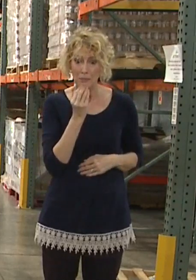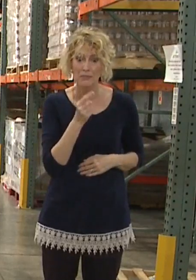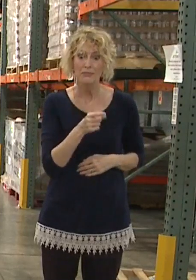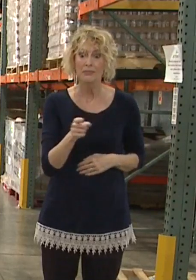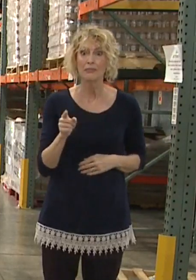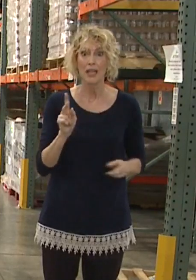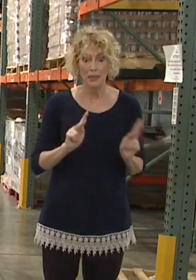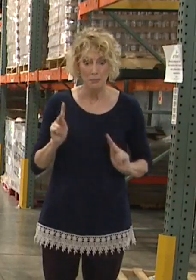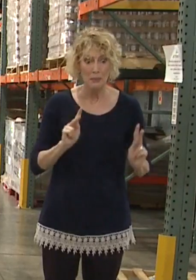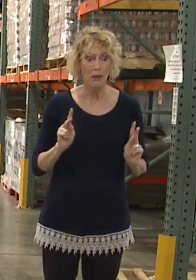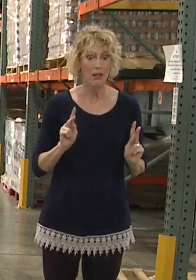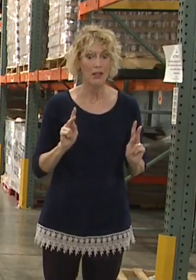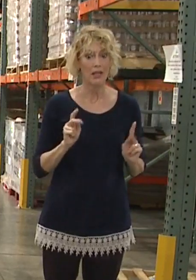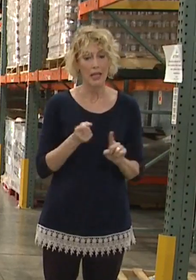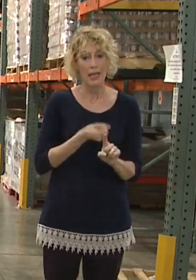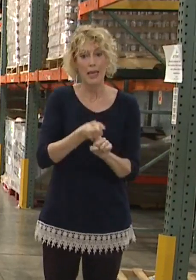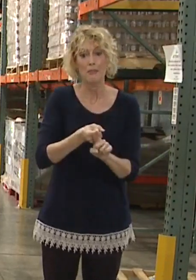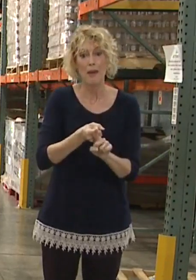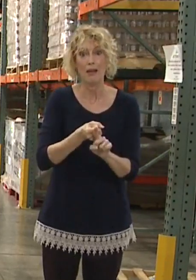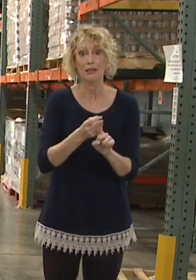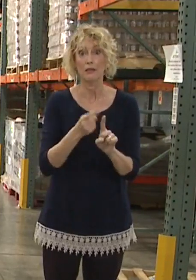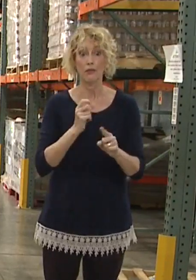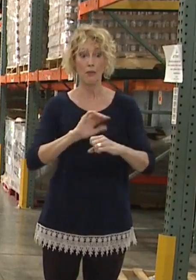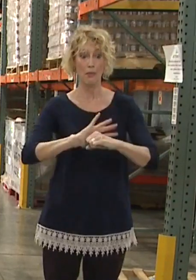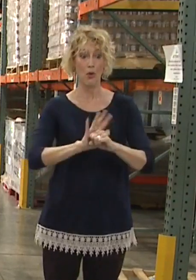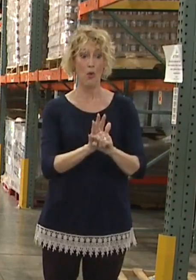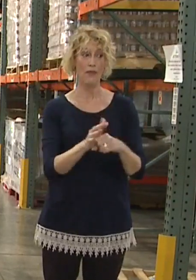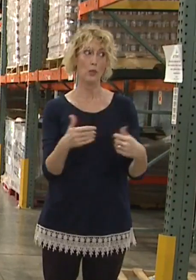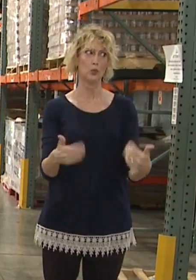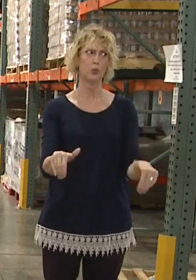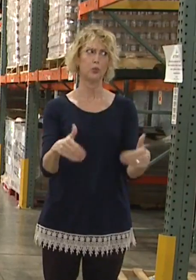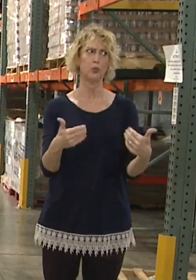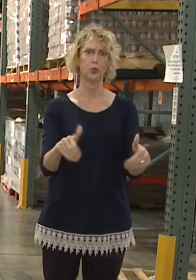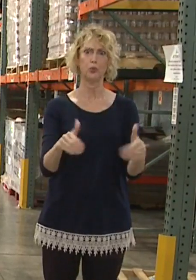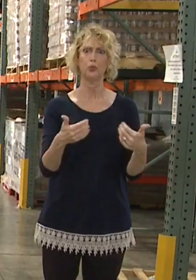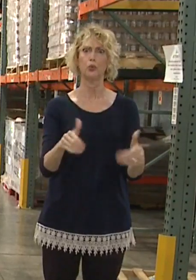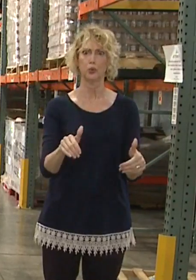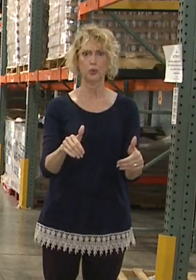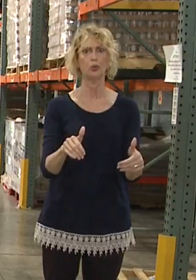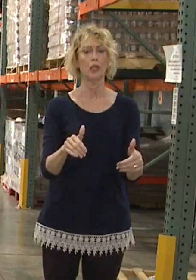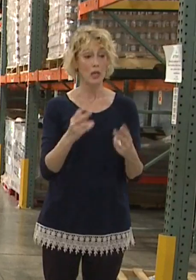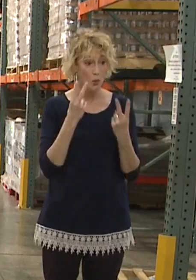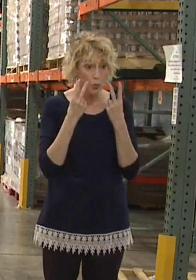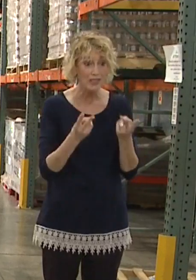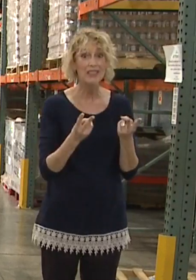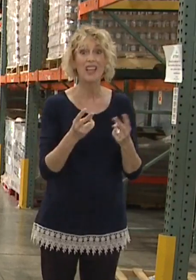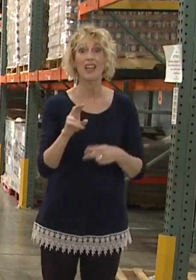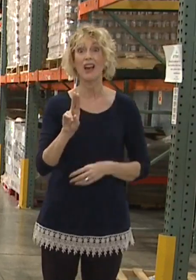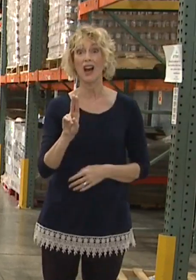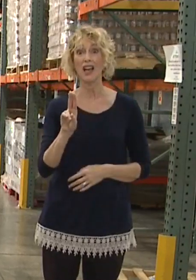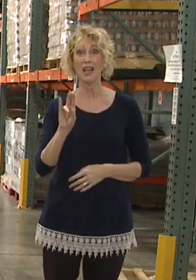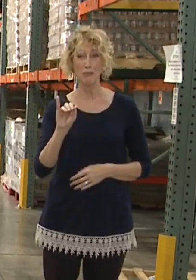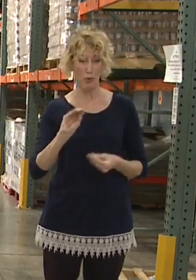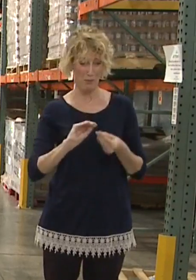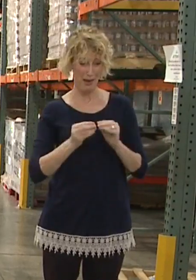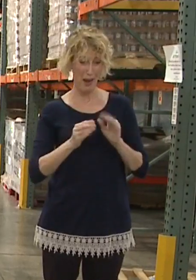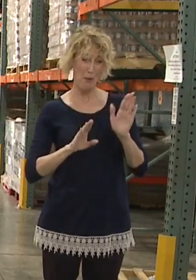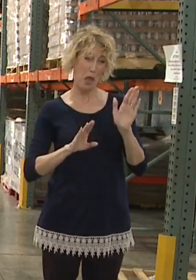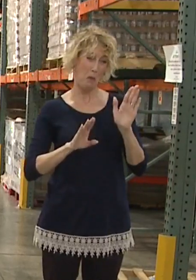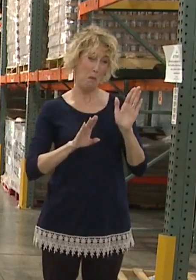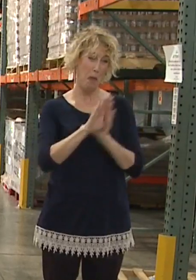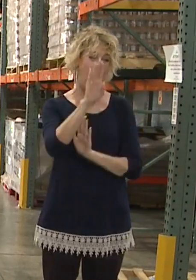and the amount of people impacted by COVID-19 has been significant. And as we see unemployment numbers skyrocket